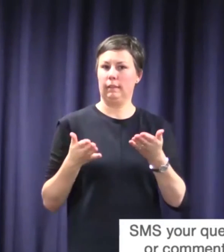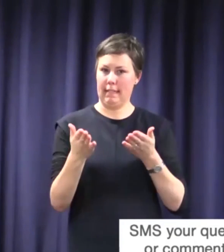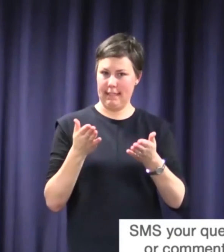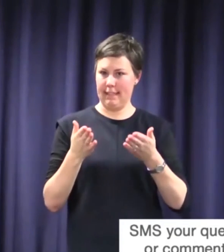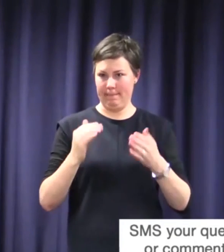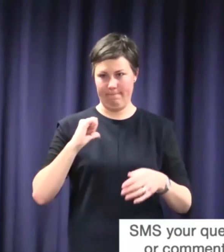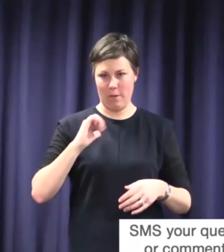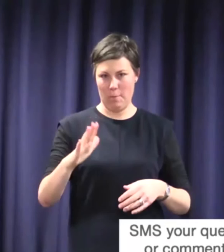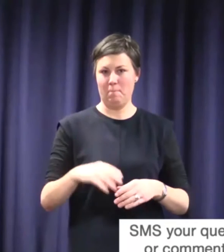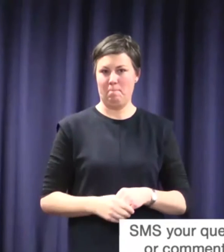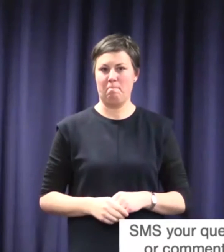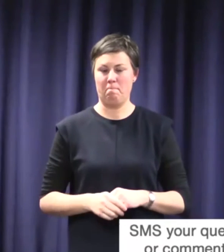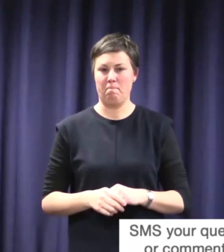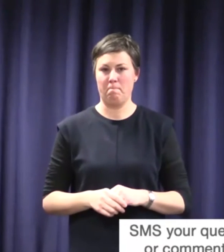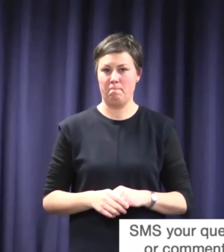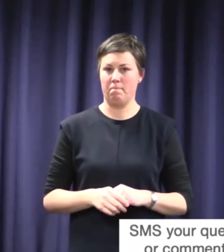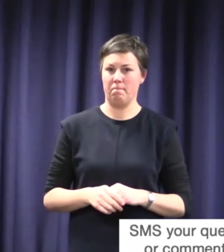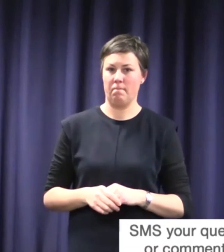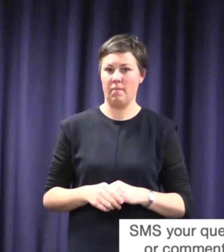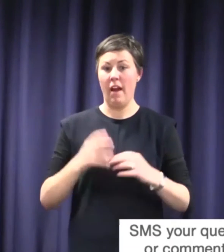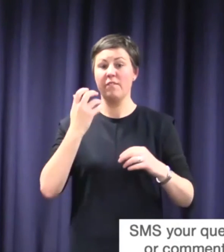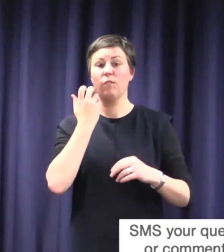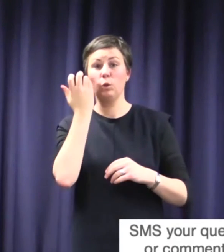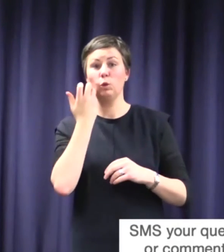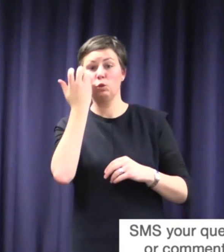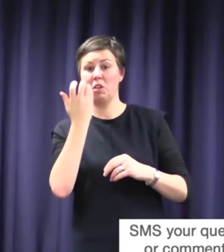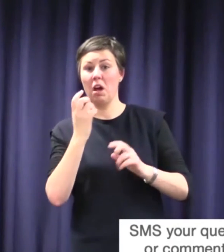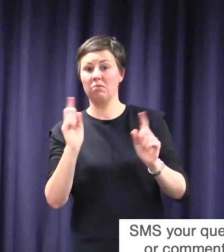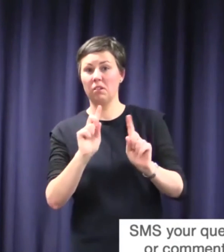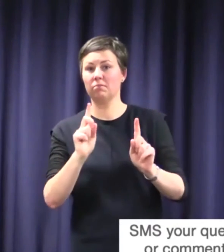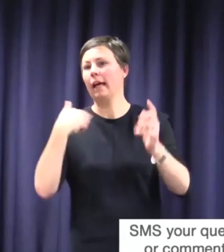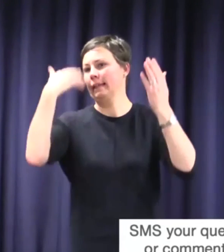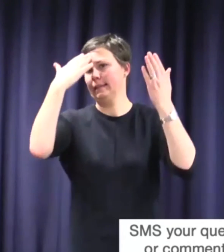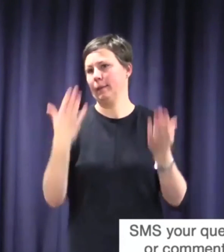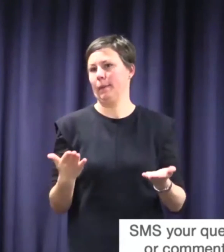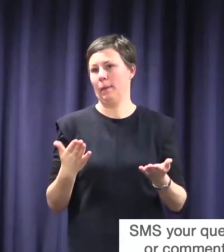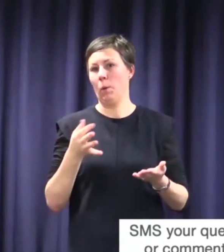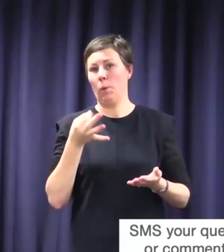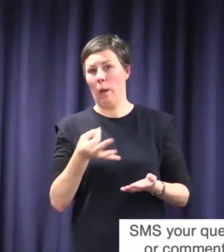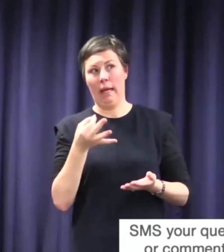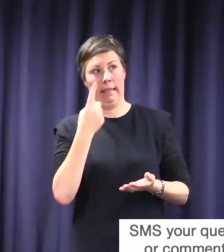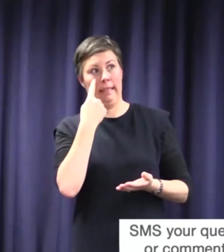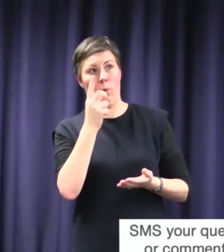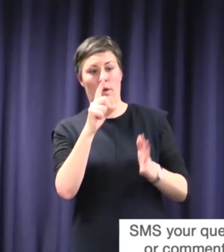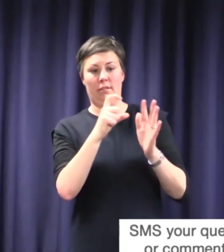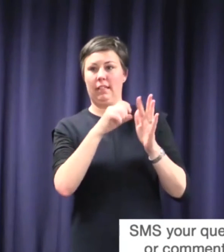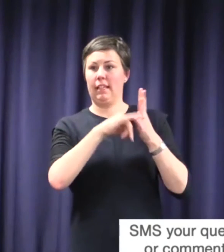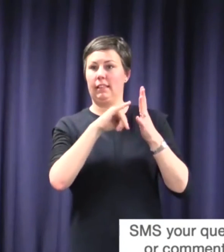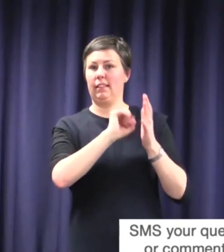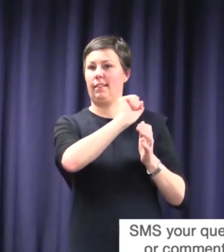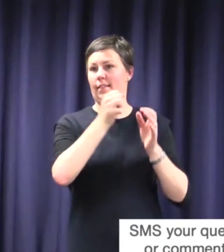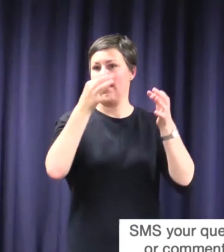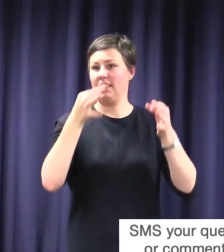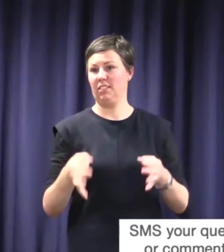fine. What it's going to look like going forward, I guess we really don't know. We have to wait and see what DSS decide